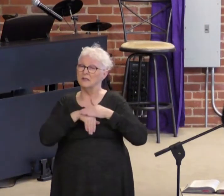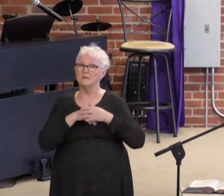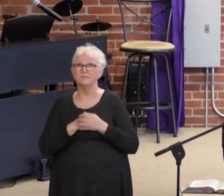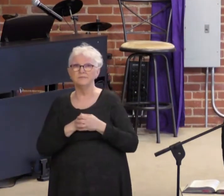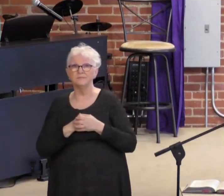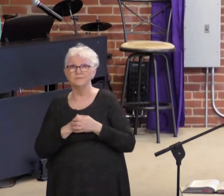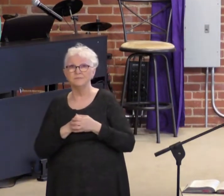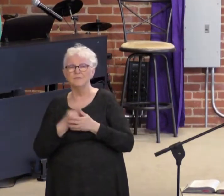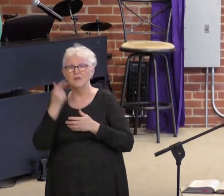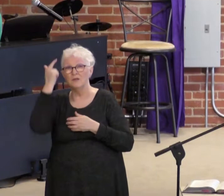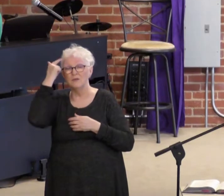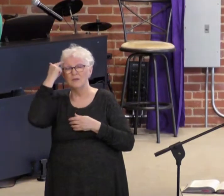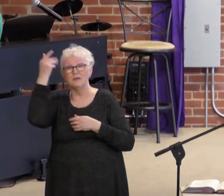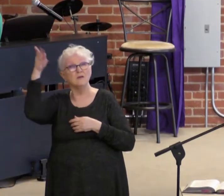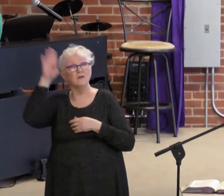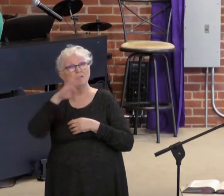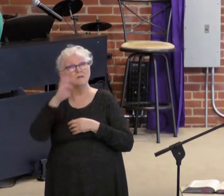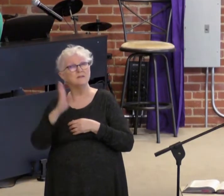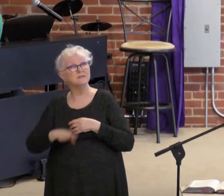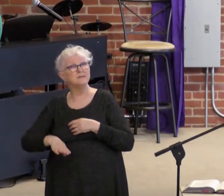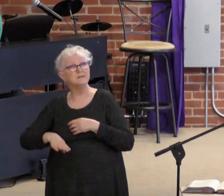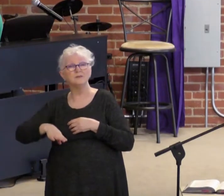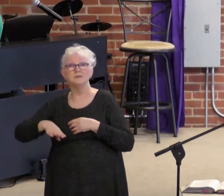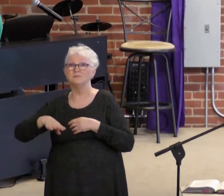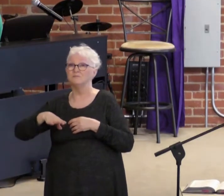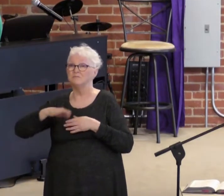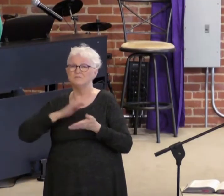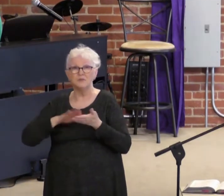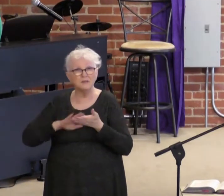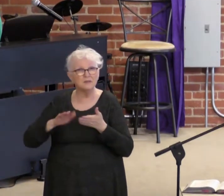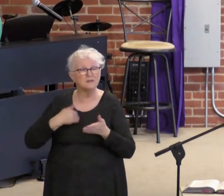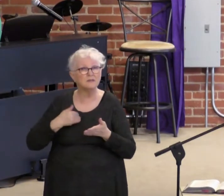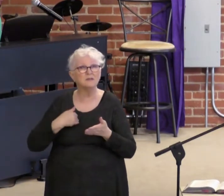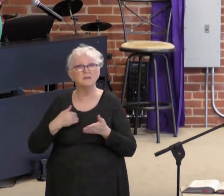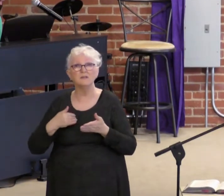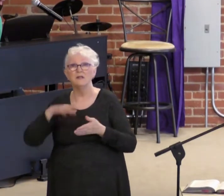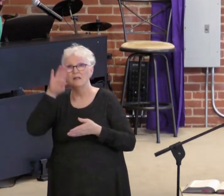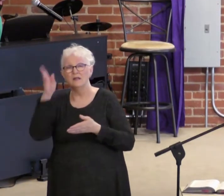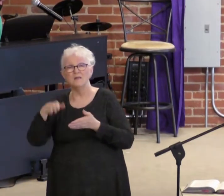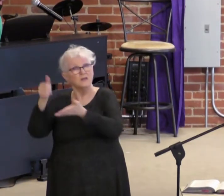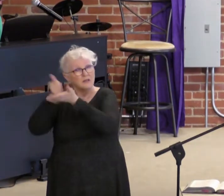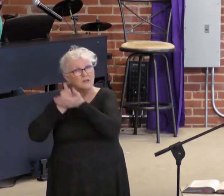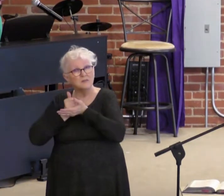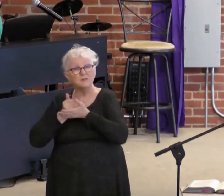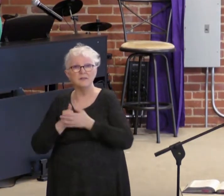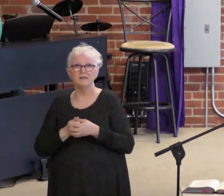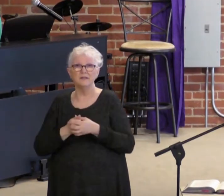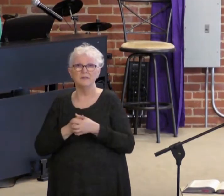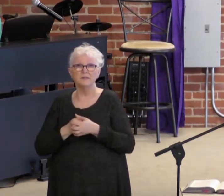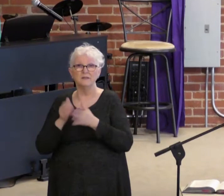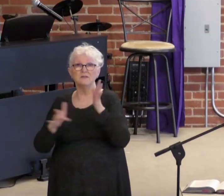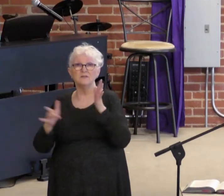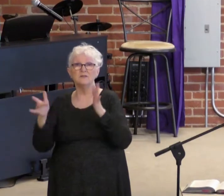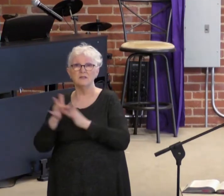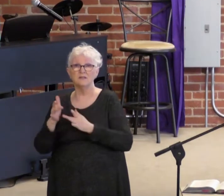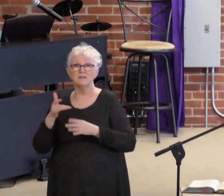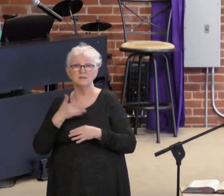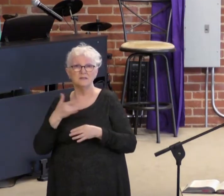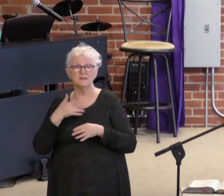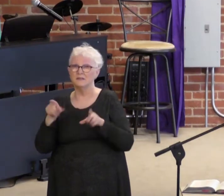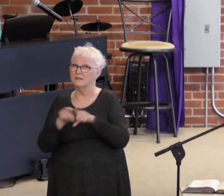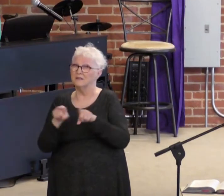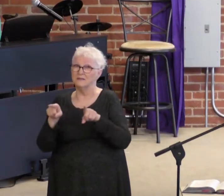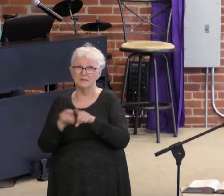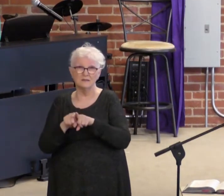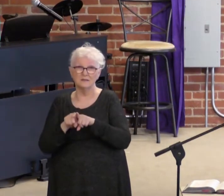think God could never help me or forgive me or whatever through this, Jesus felt that very